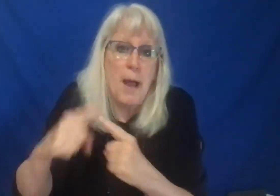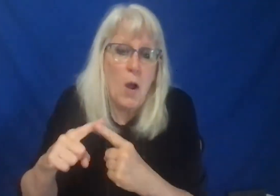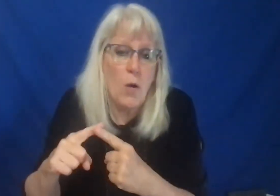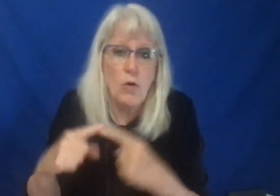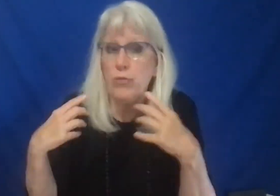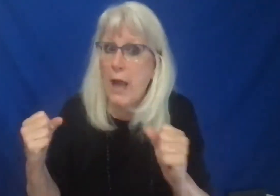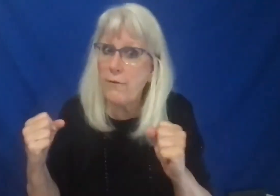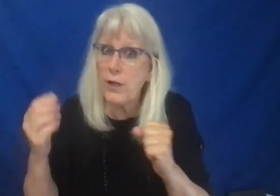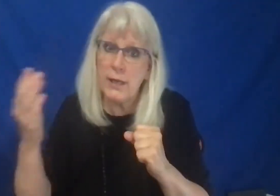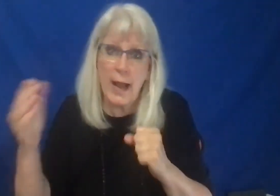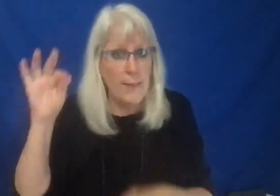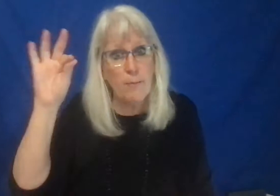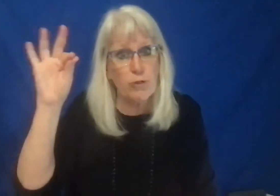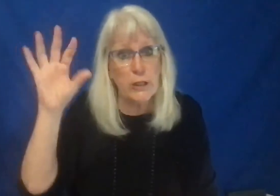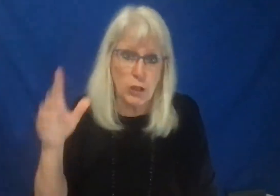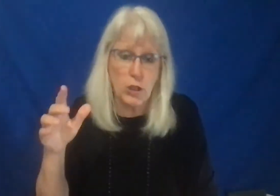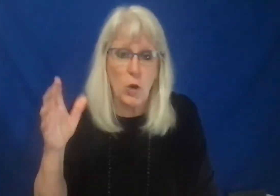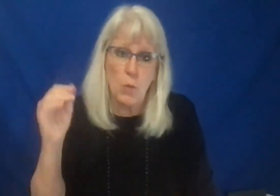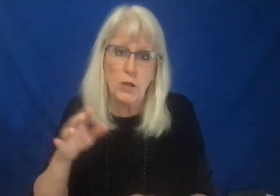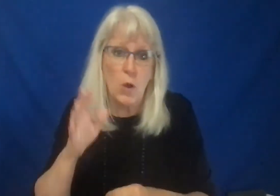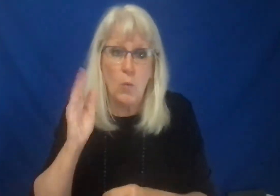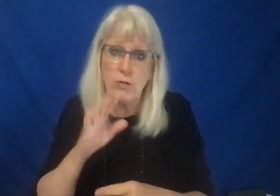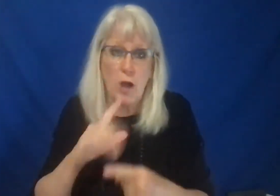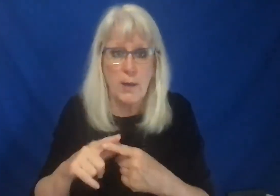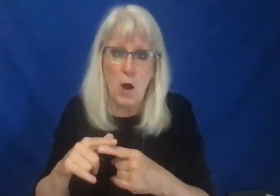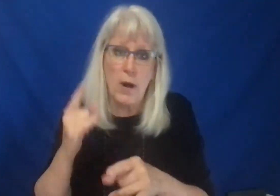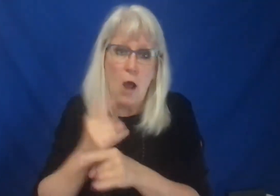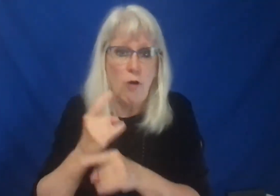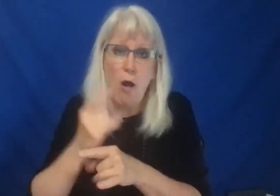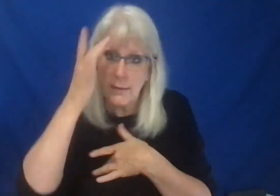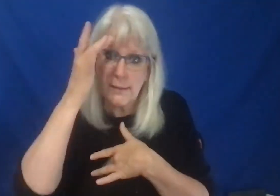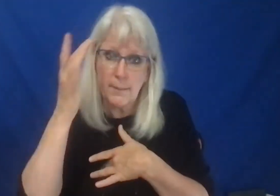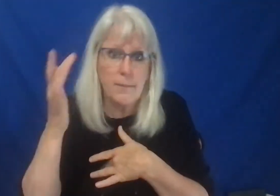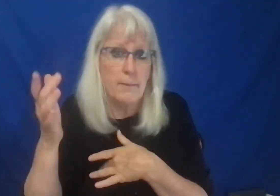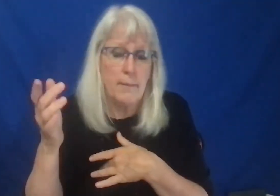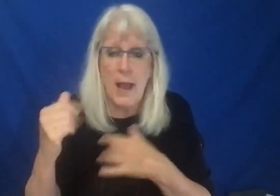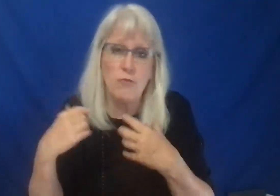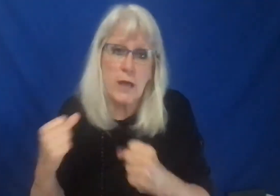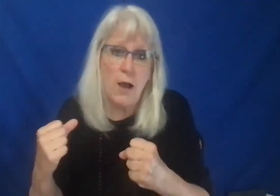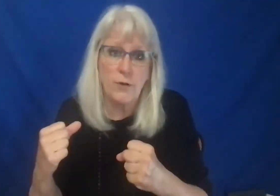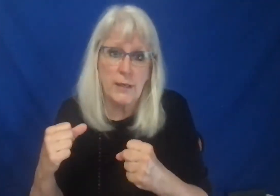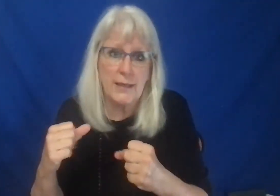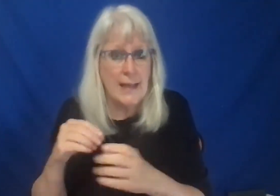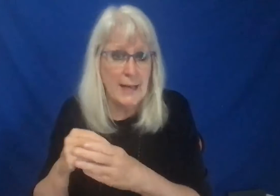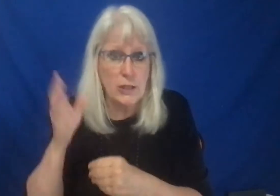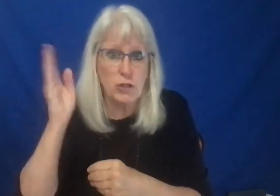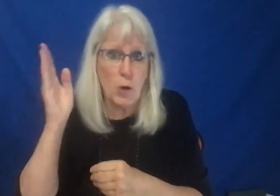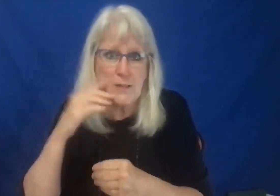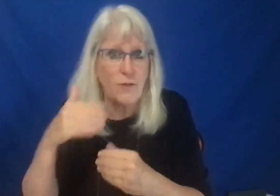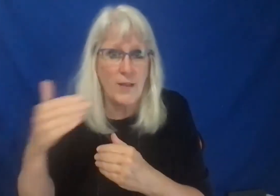and the preacher is going to talk about alcoholism and recovery in his sermons for the next 6 weeks. And